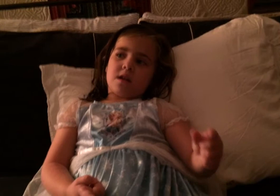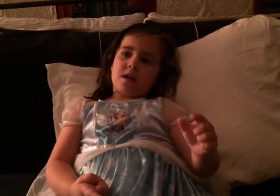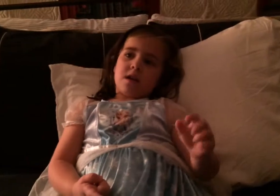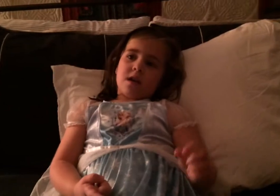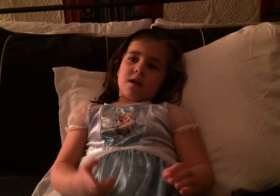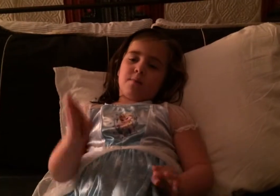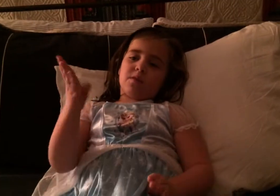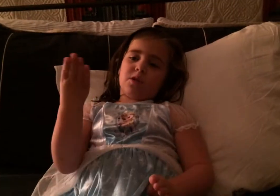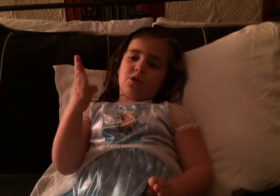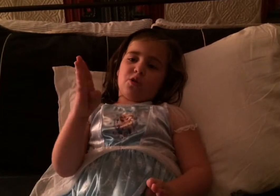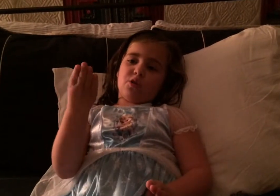Blue.